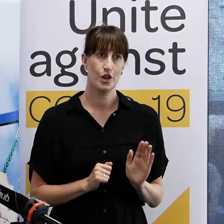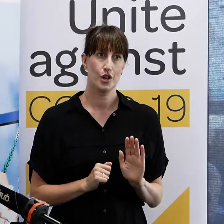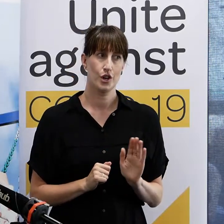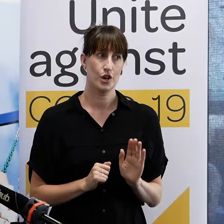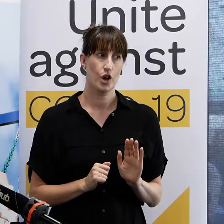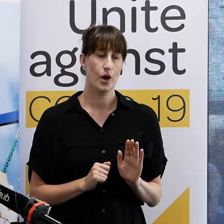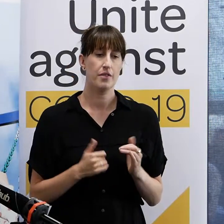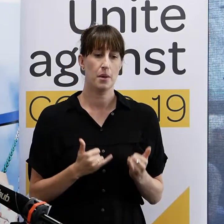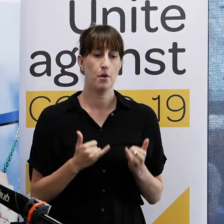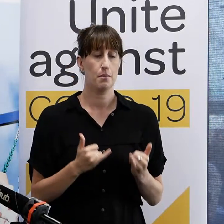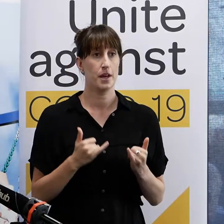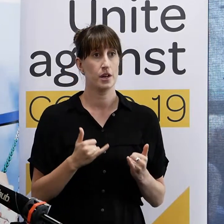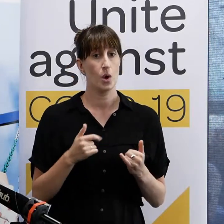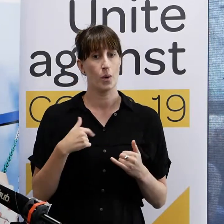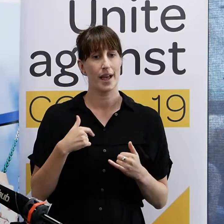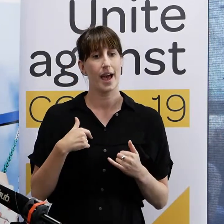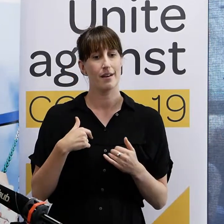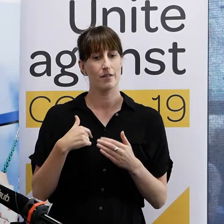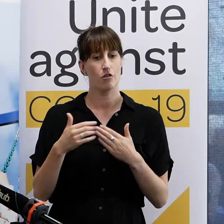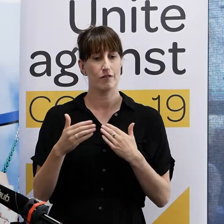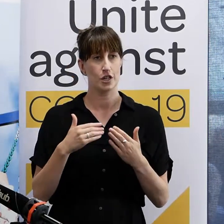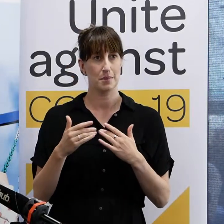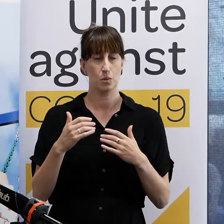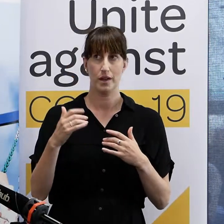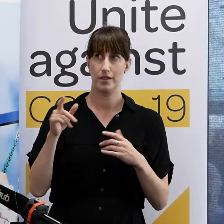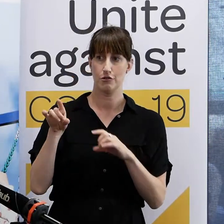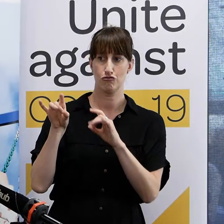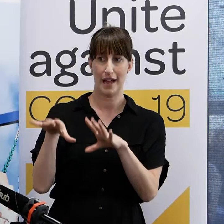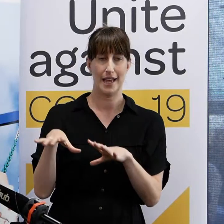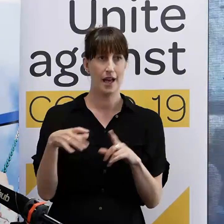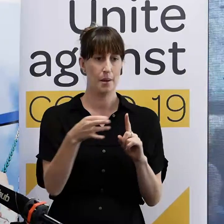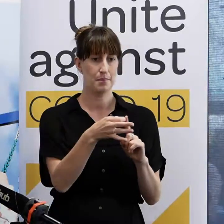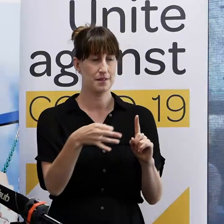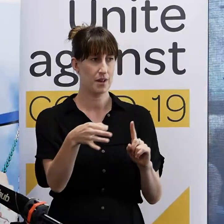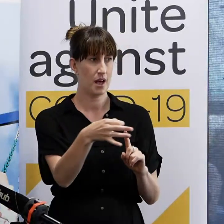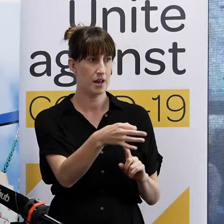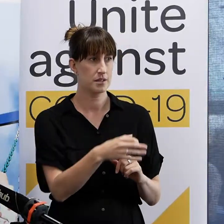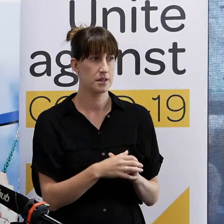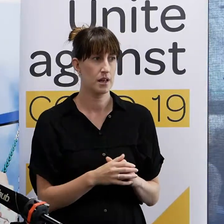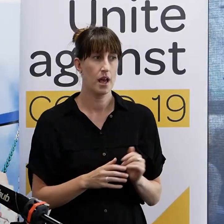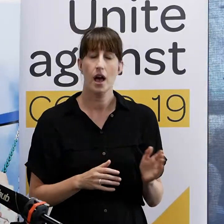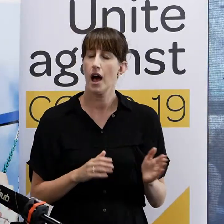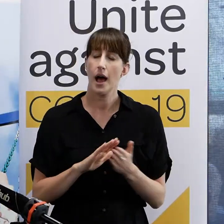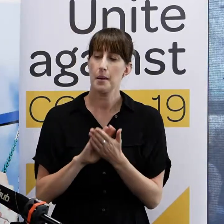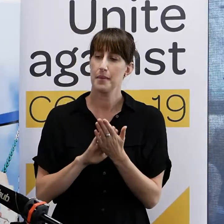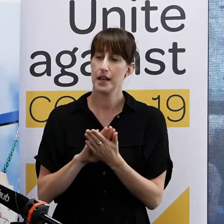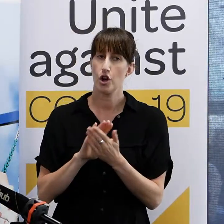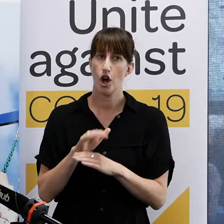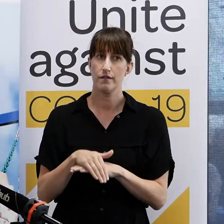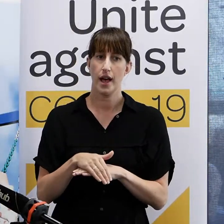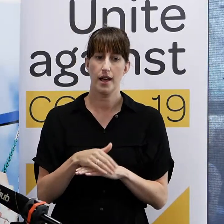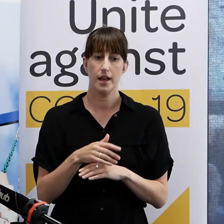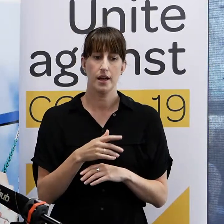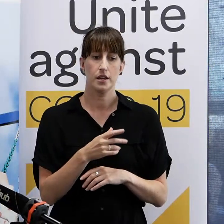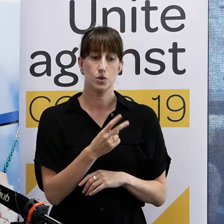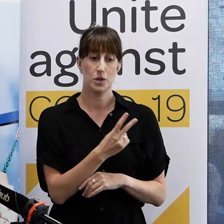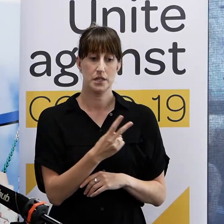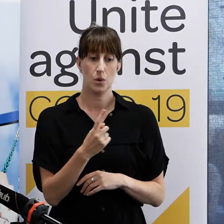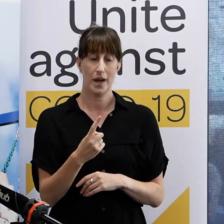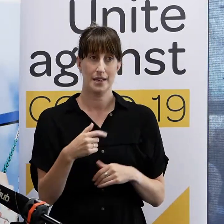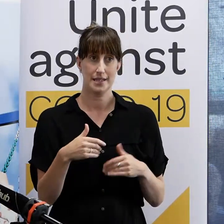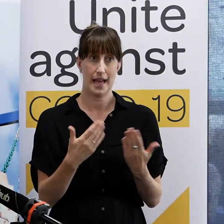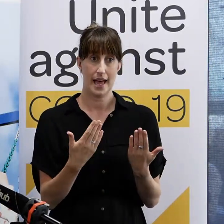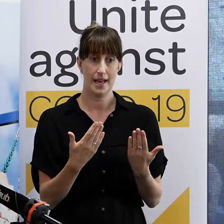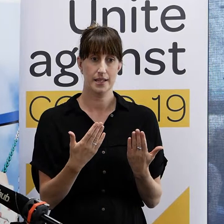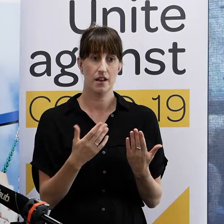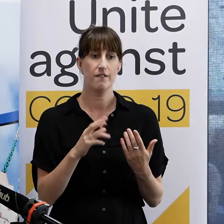and Cooks, with whom we've already got that one-way quarantine-free travel arrangement. In terms of increasing people's MIQ stays, that's 21 days from those countries.